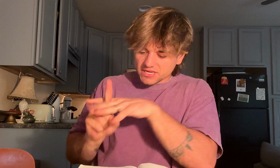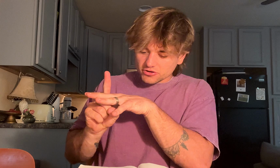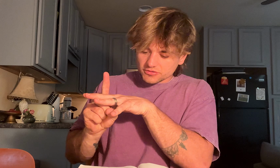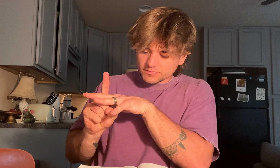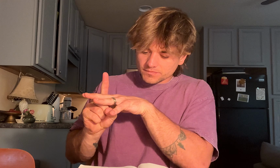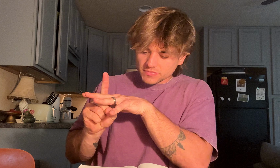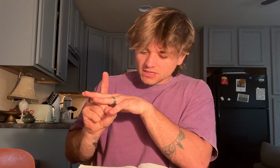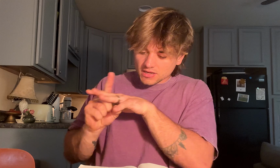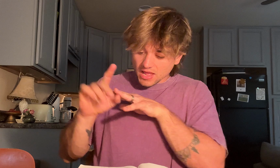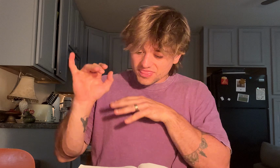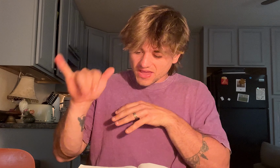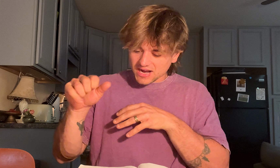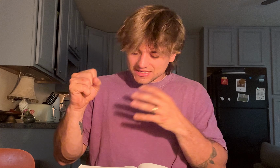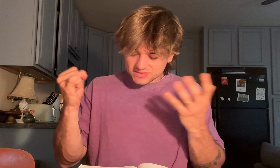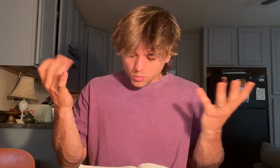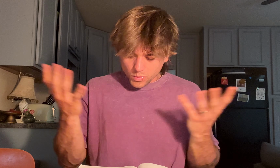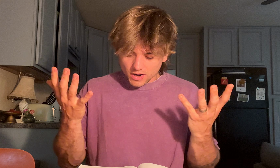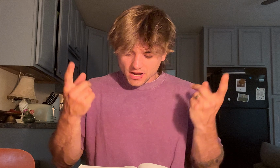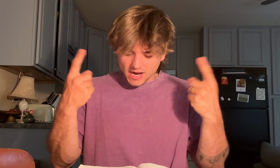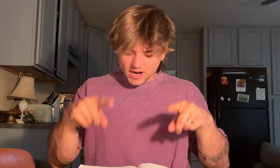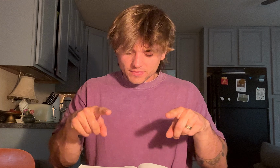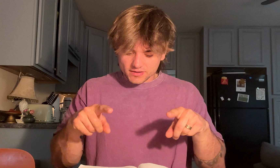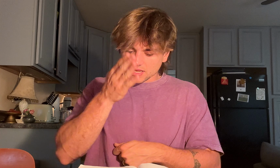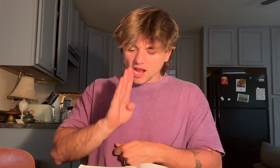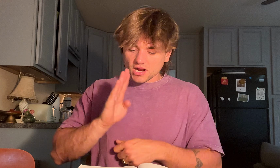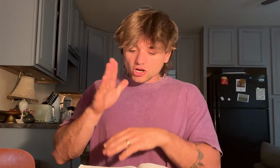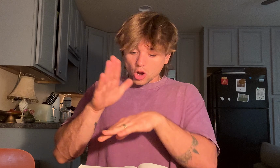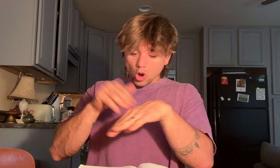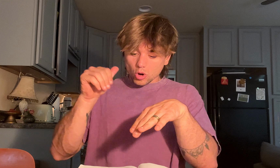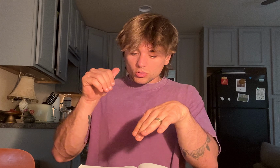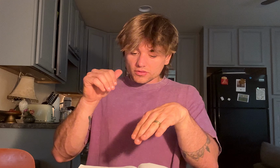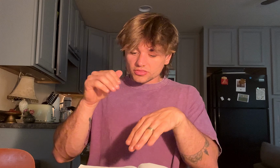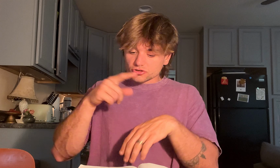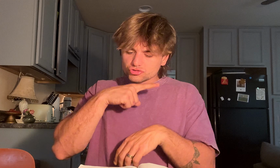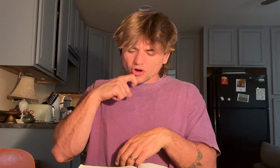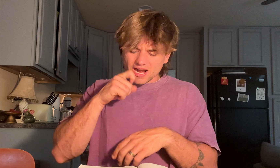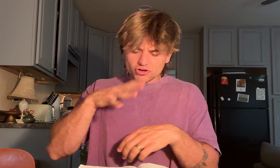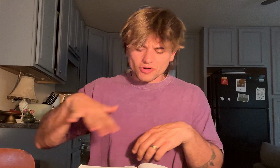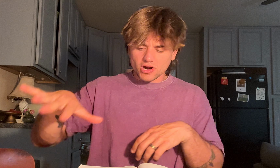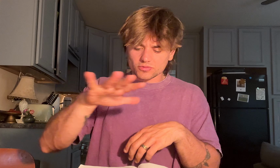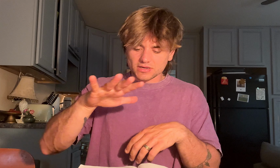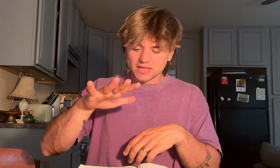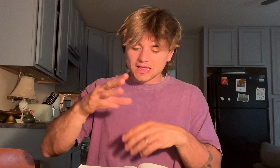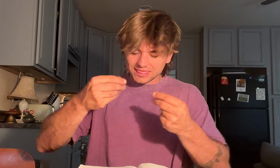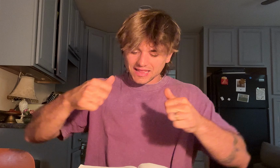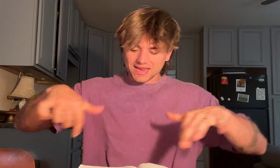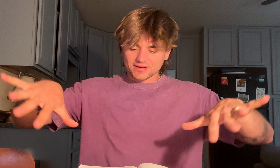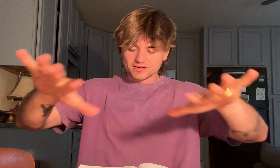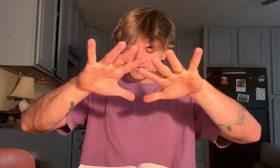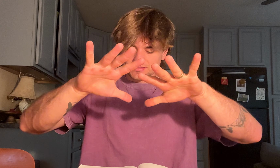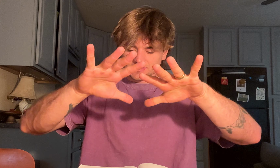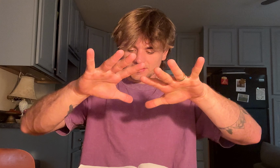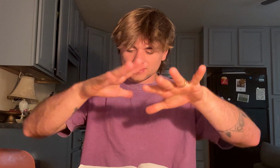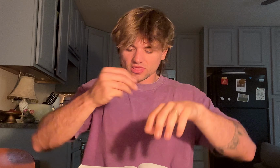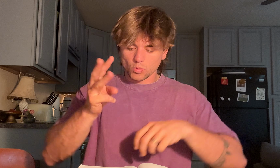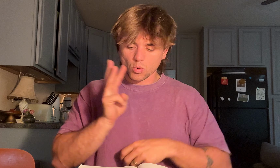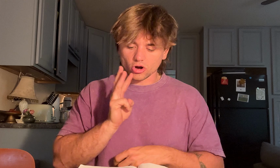appear." And that is what happened. God called the dry ground land, and the